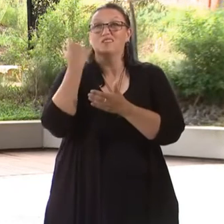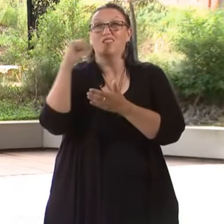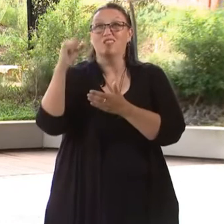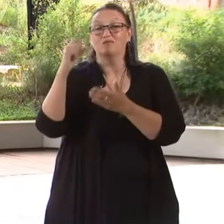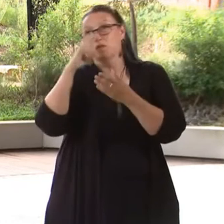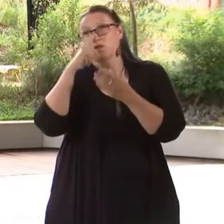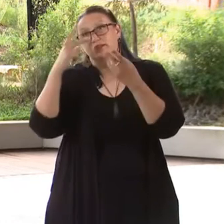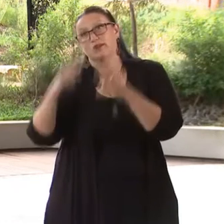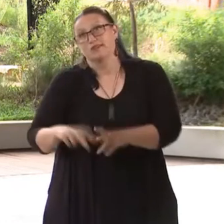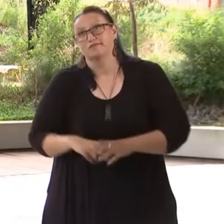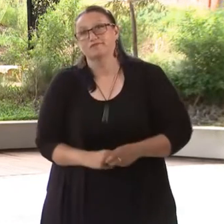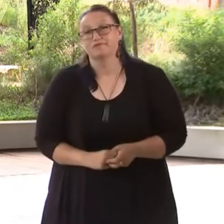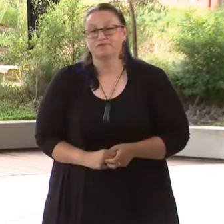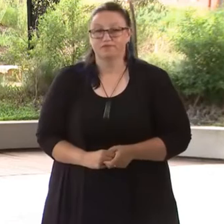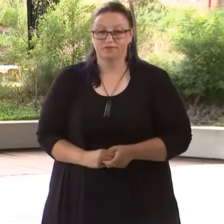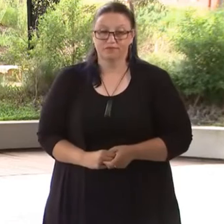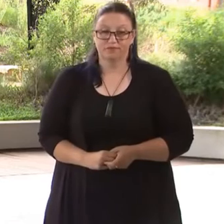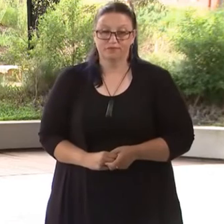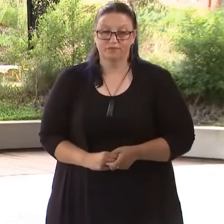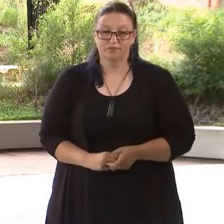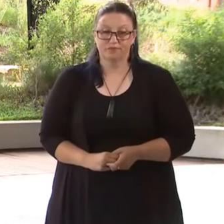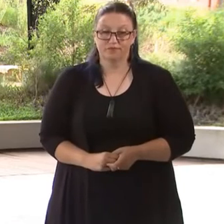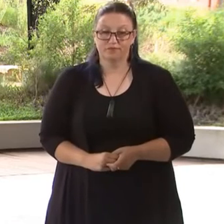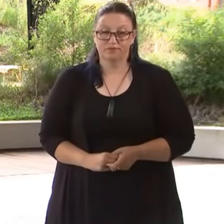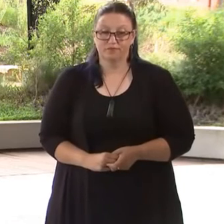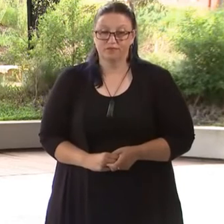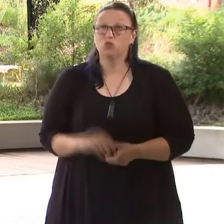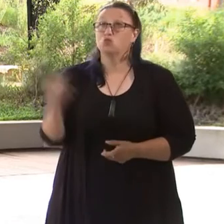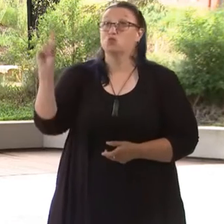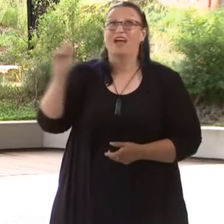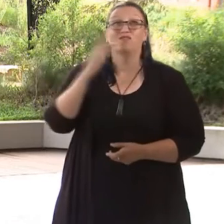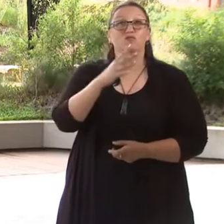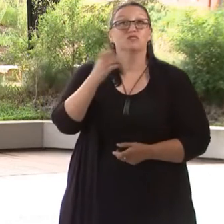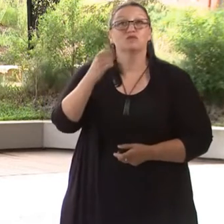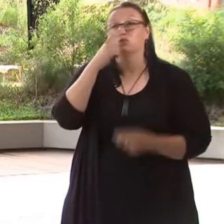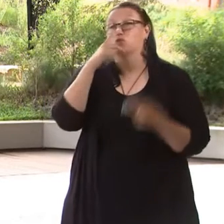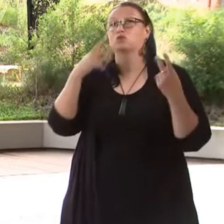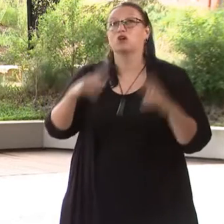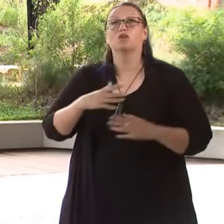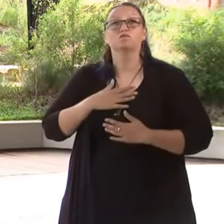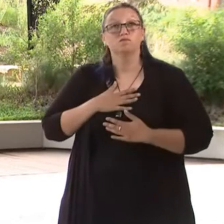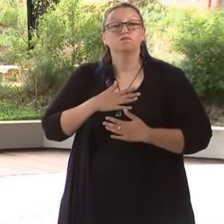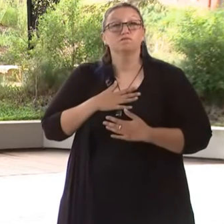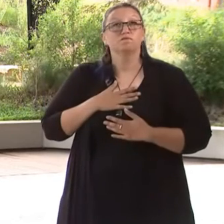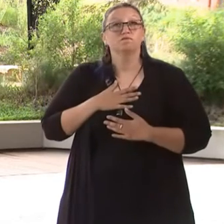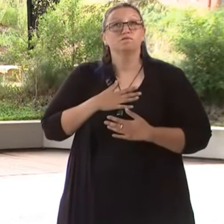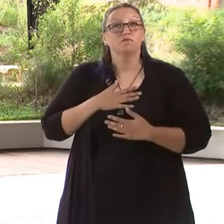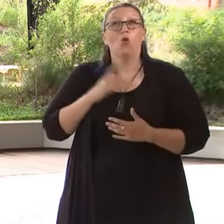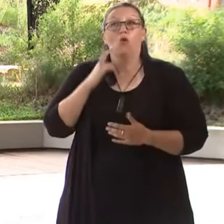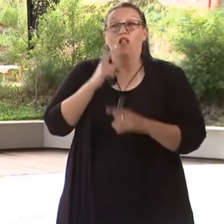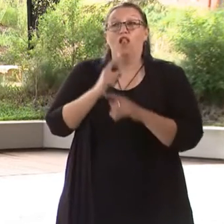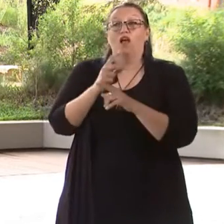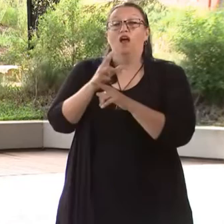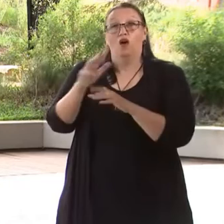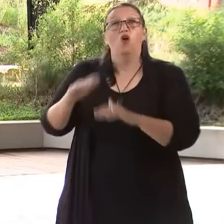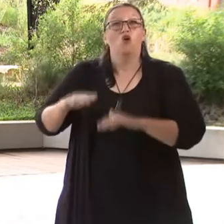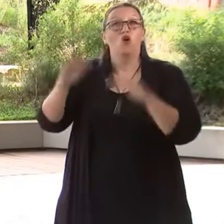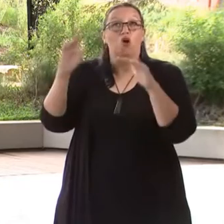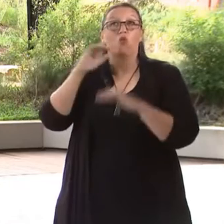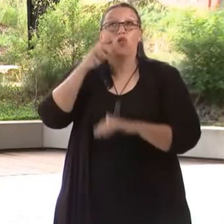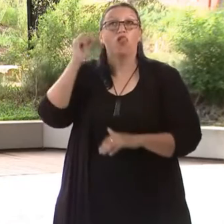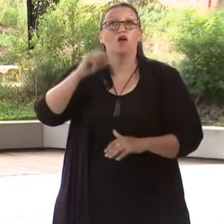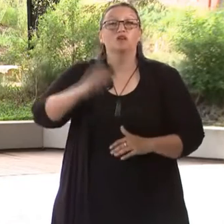will likely to remain high, but my message is that we can turn that around by